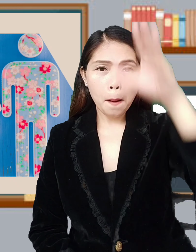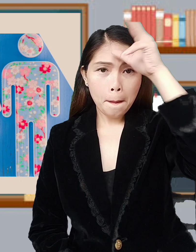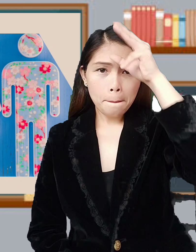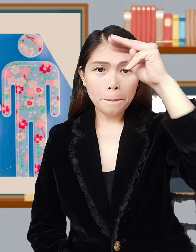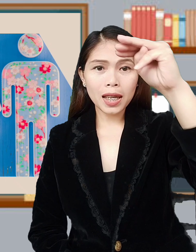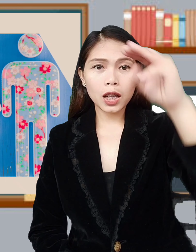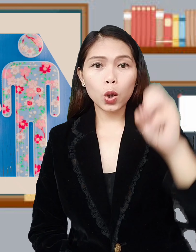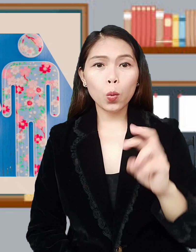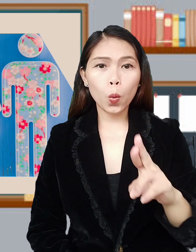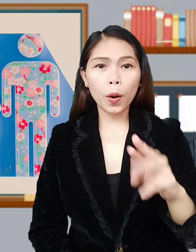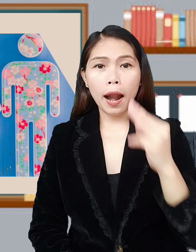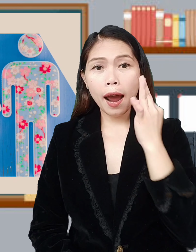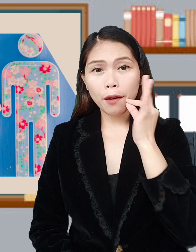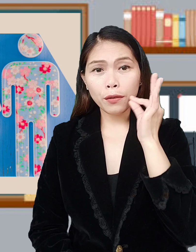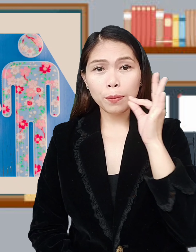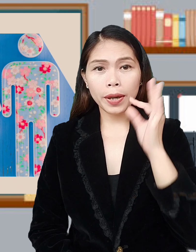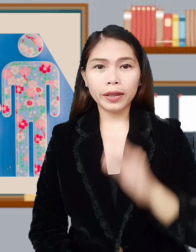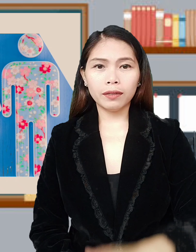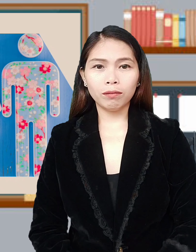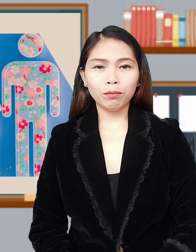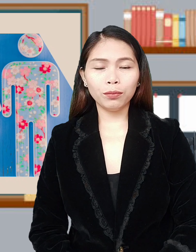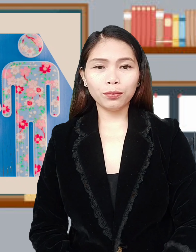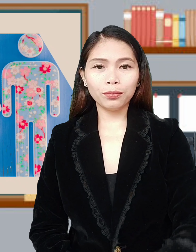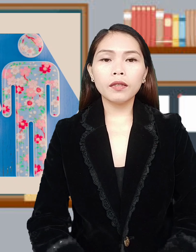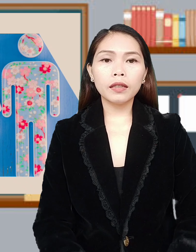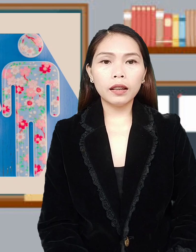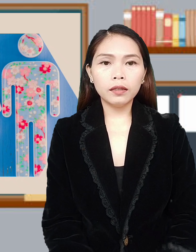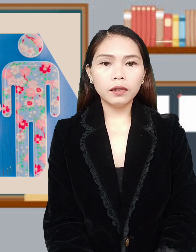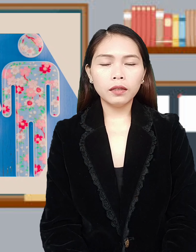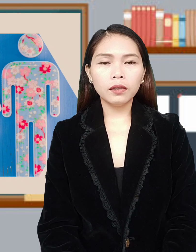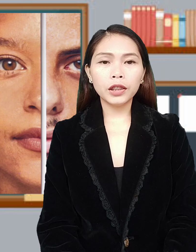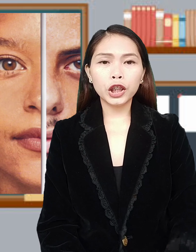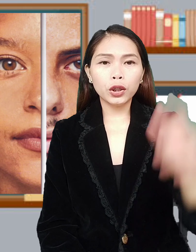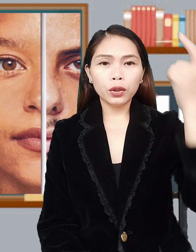a male or a female.